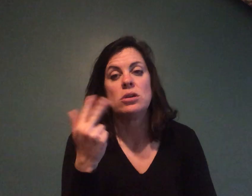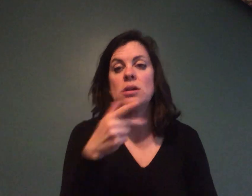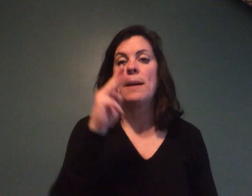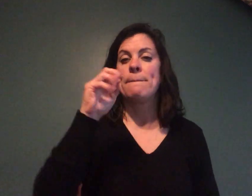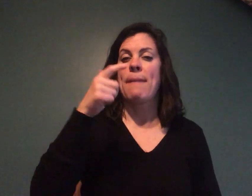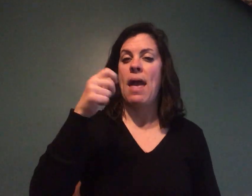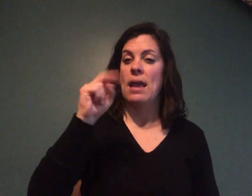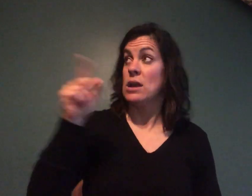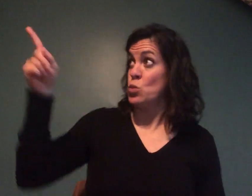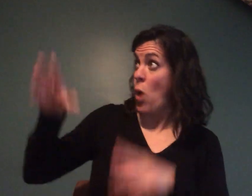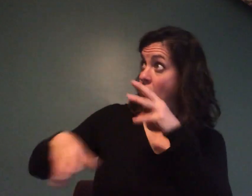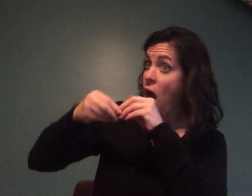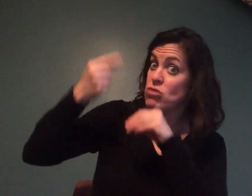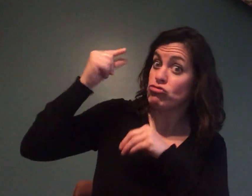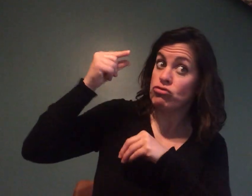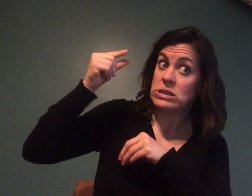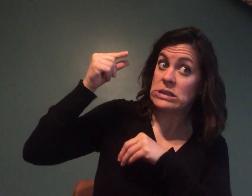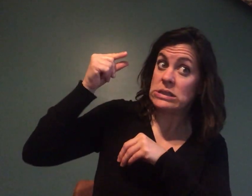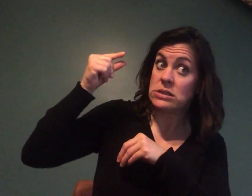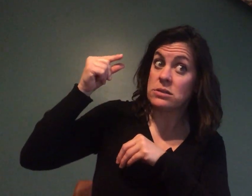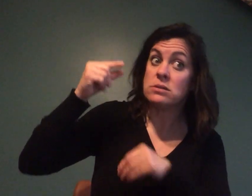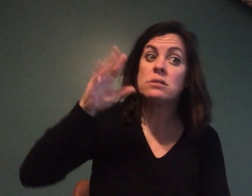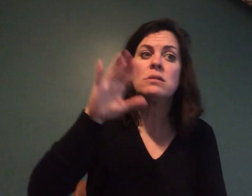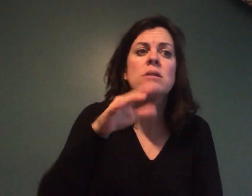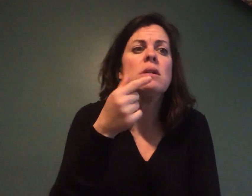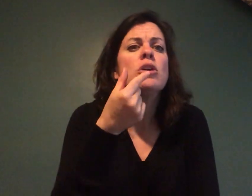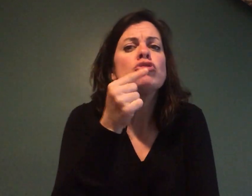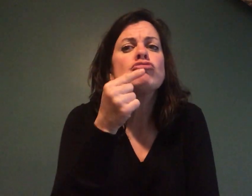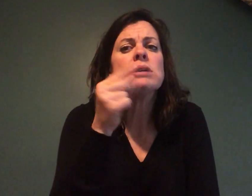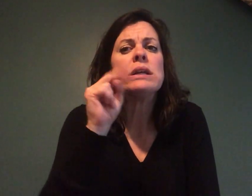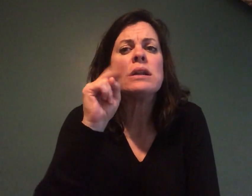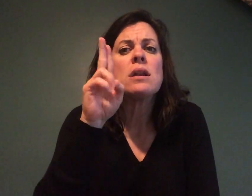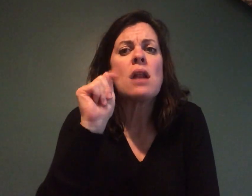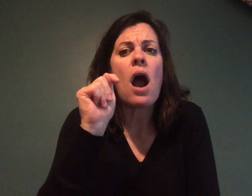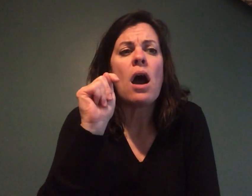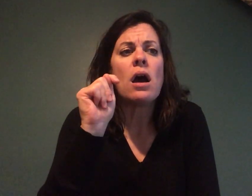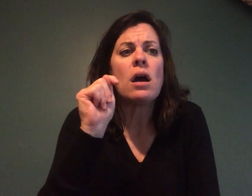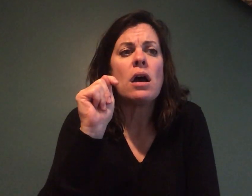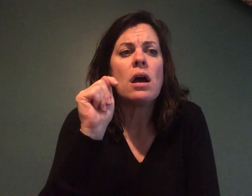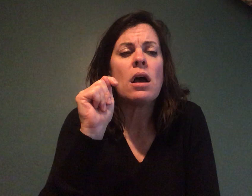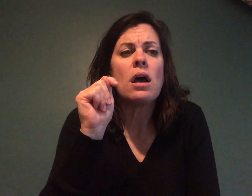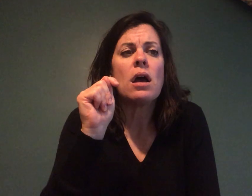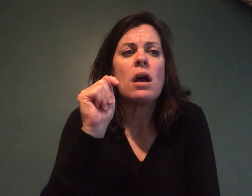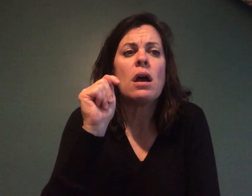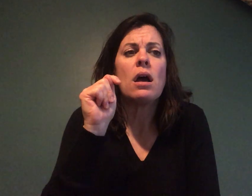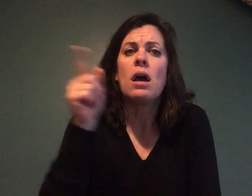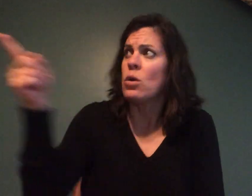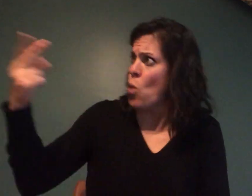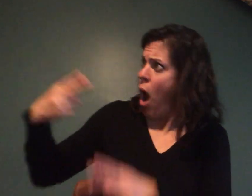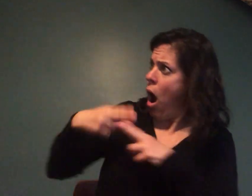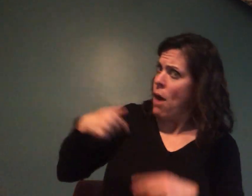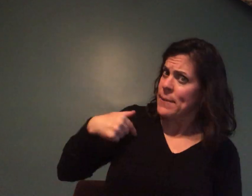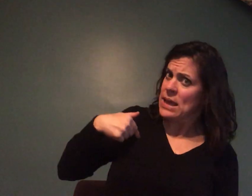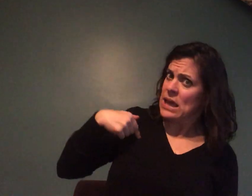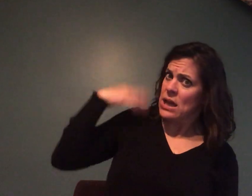It's a nut. You call me a nut, Megan? Megan's called me a